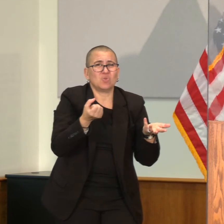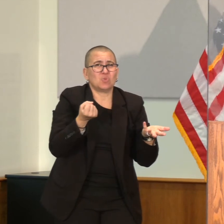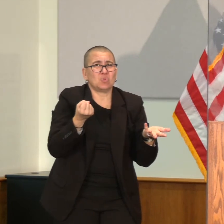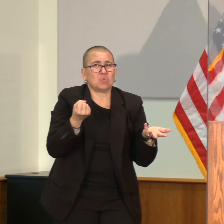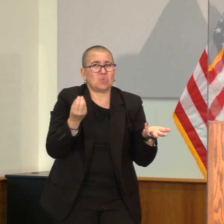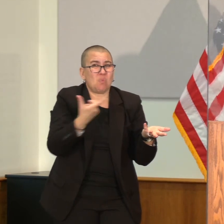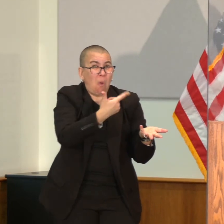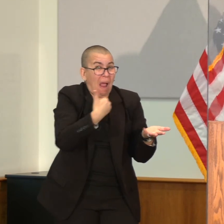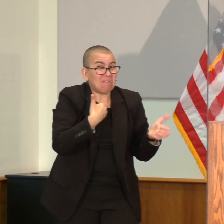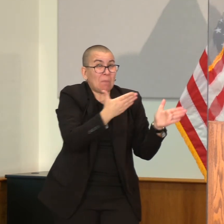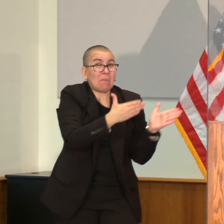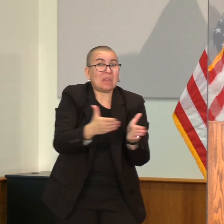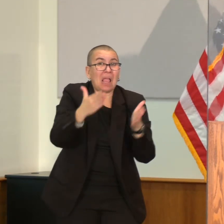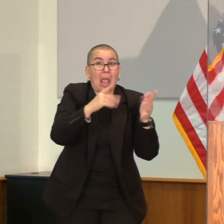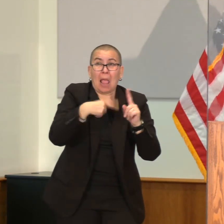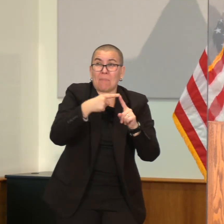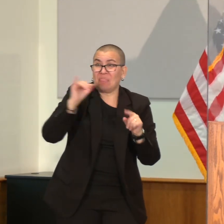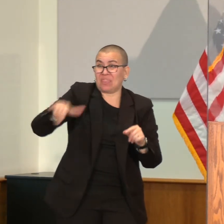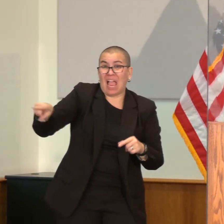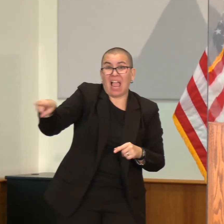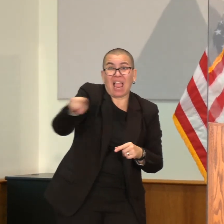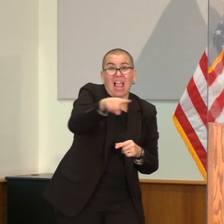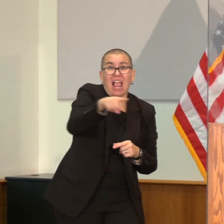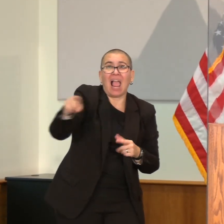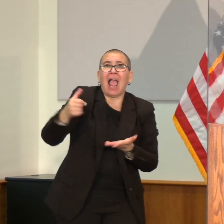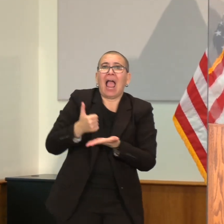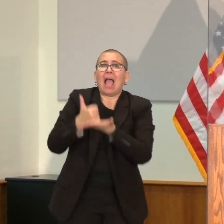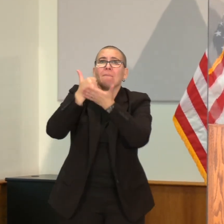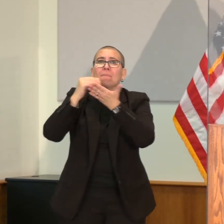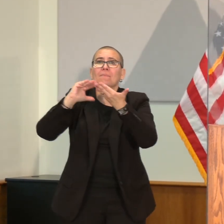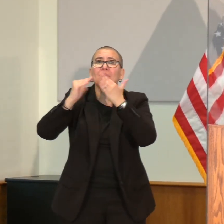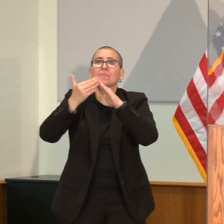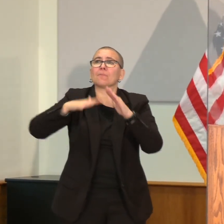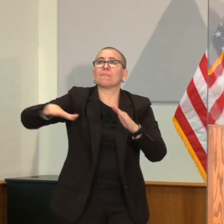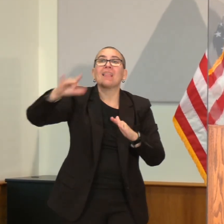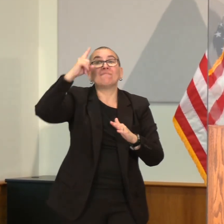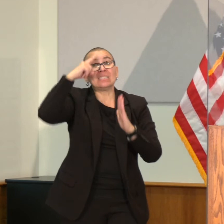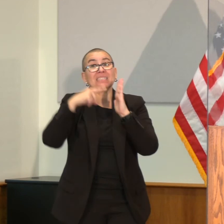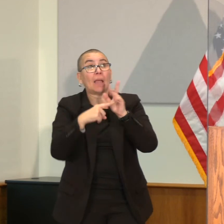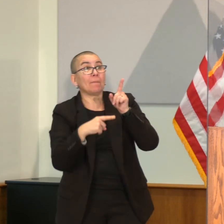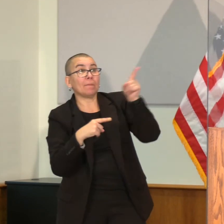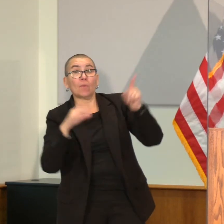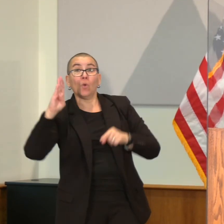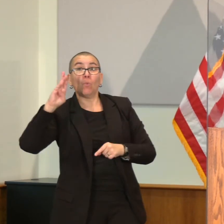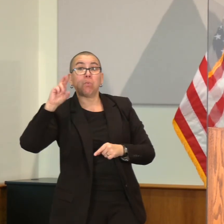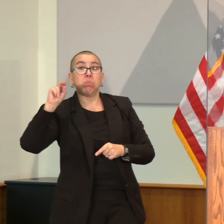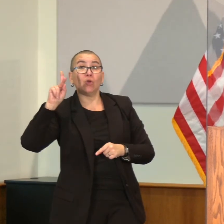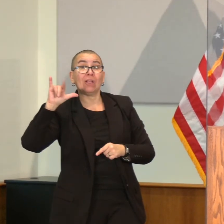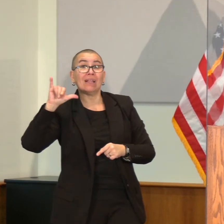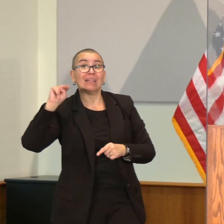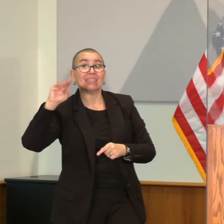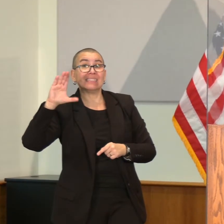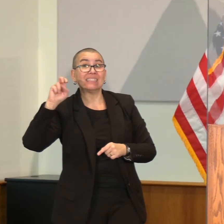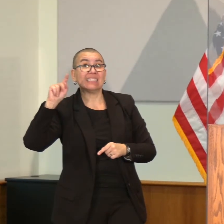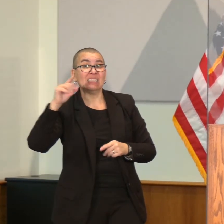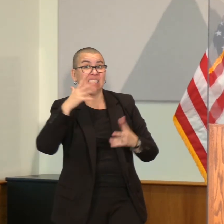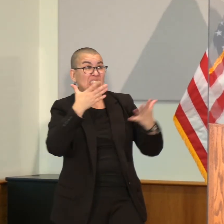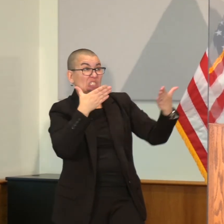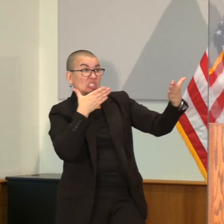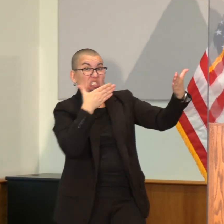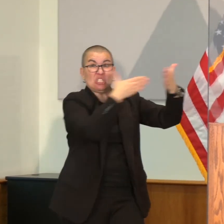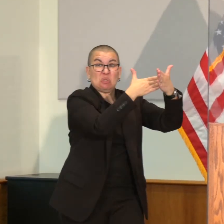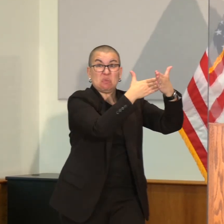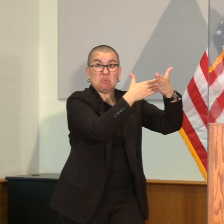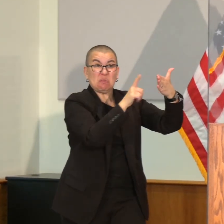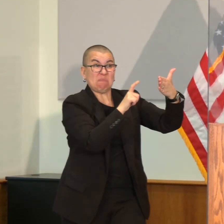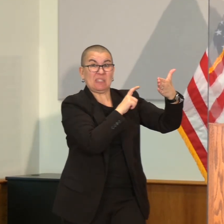anything to help communities like Brooklyn Center, which are looking at a large settlement that they might not be able to absorb?